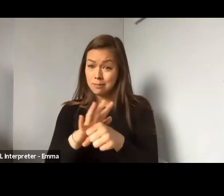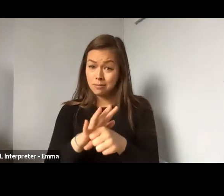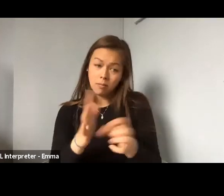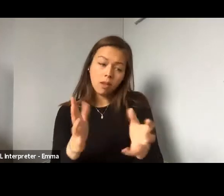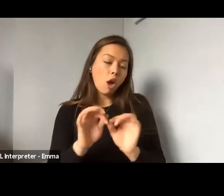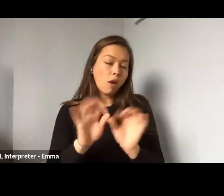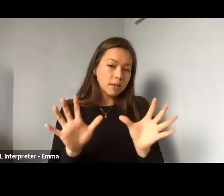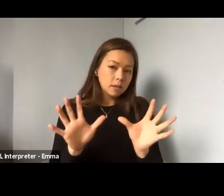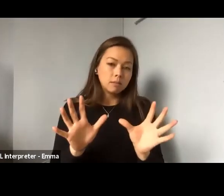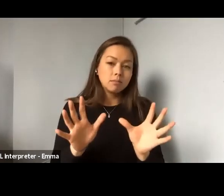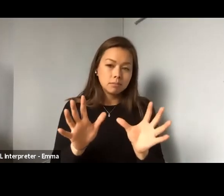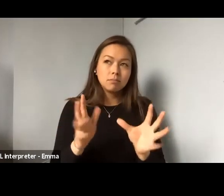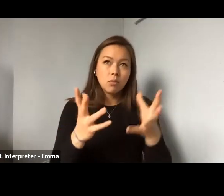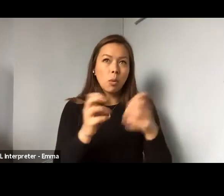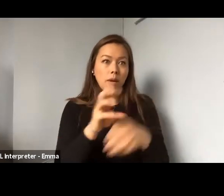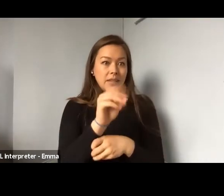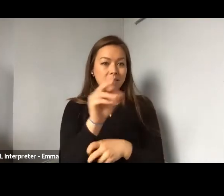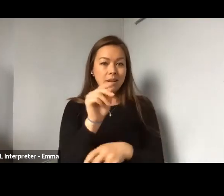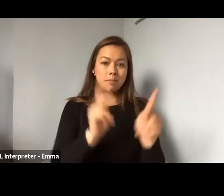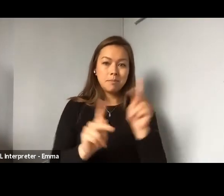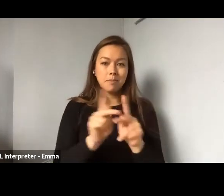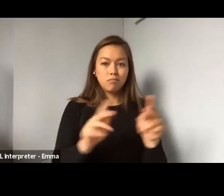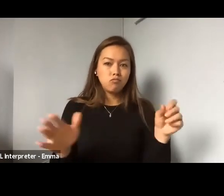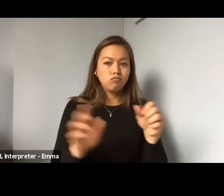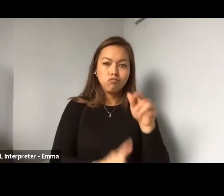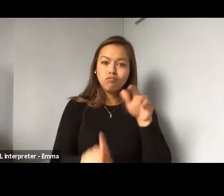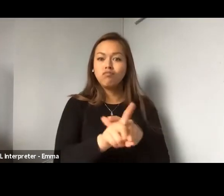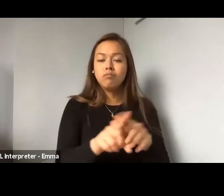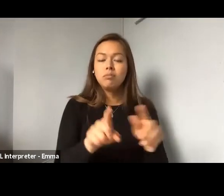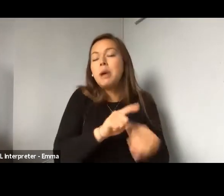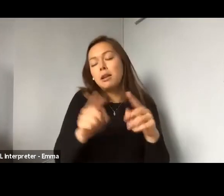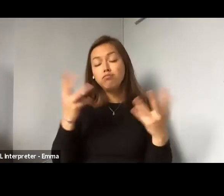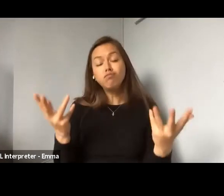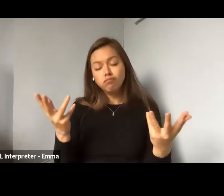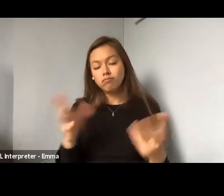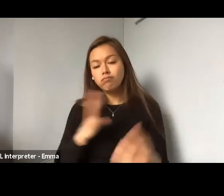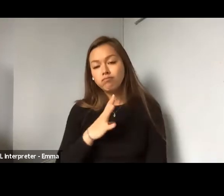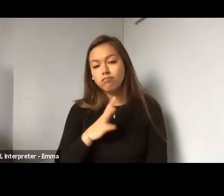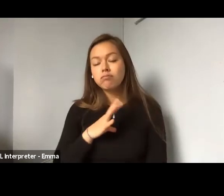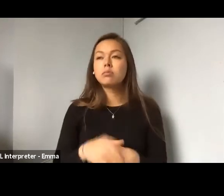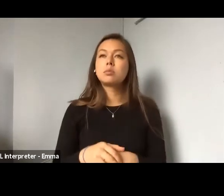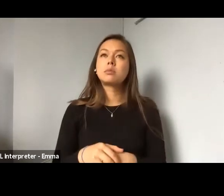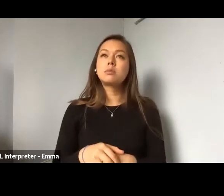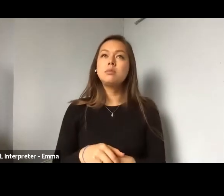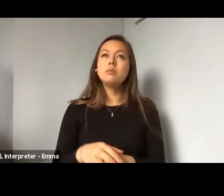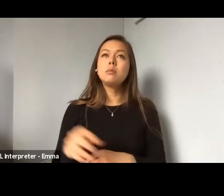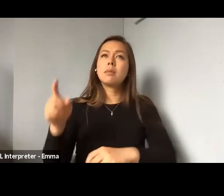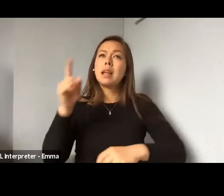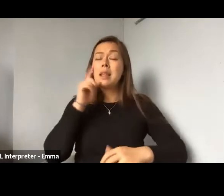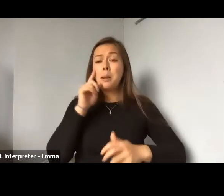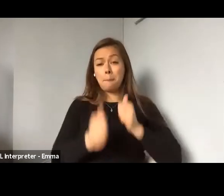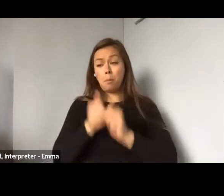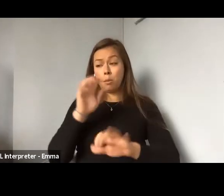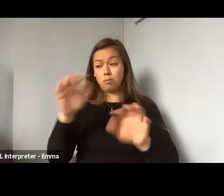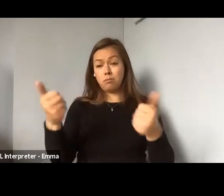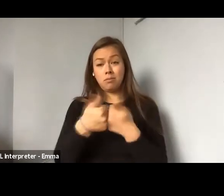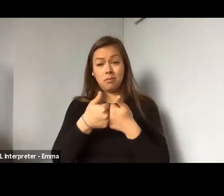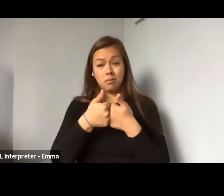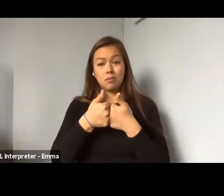I think a challenge that many organizations and folks who are doing online events is, how do you engage with your audience